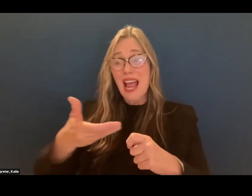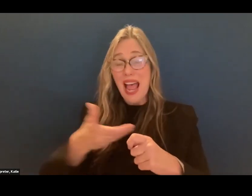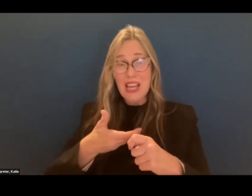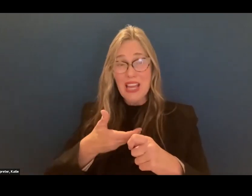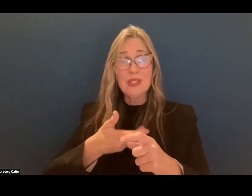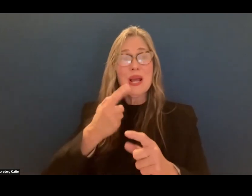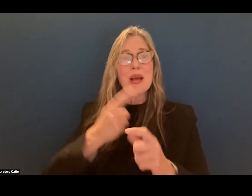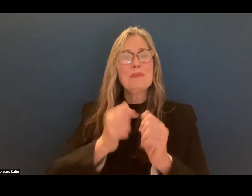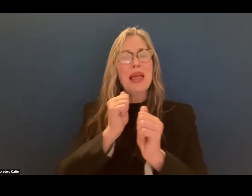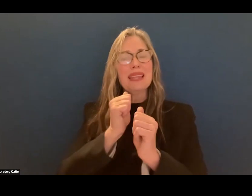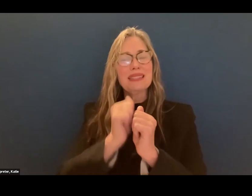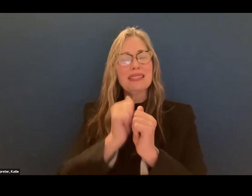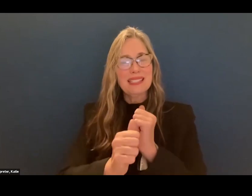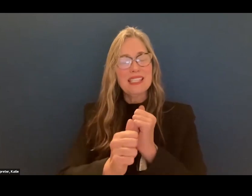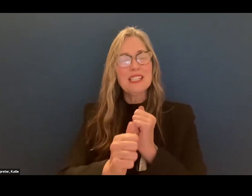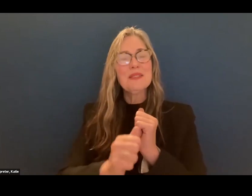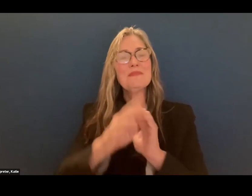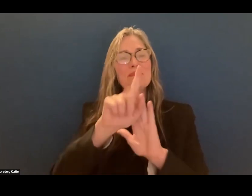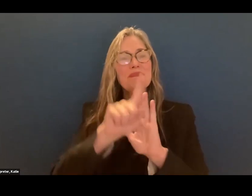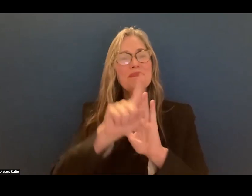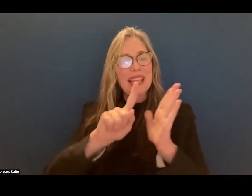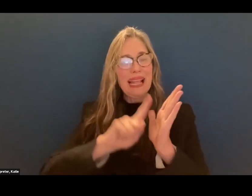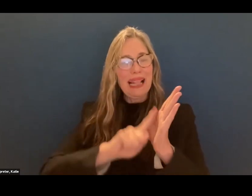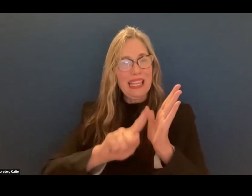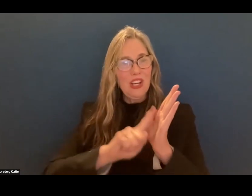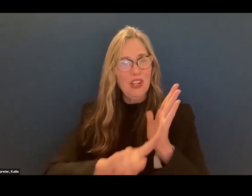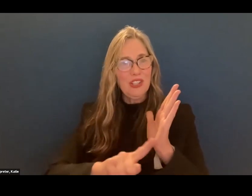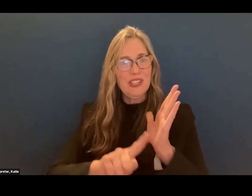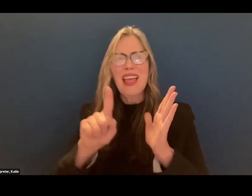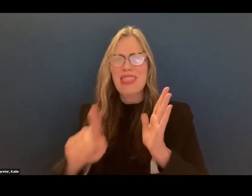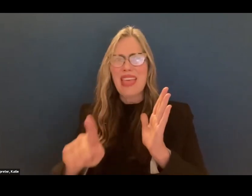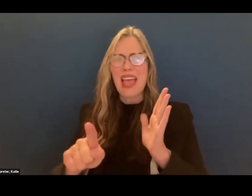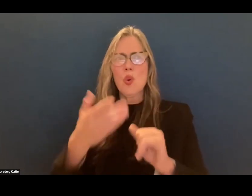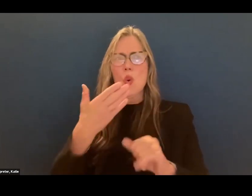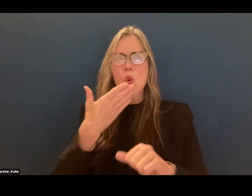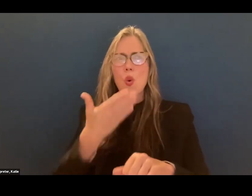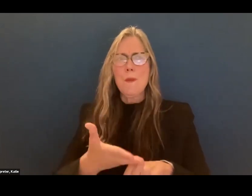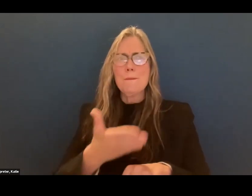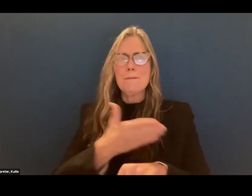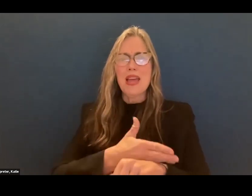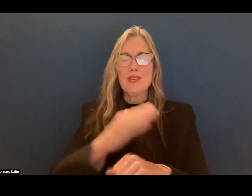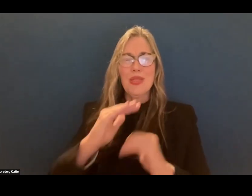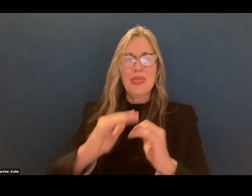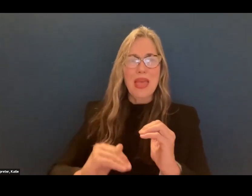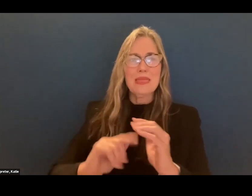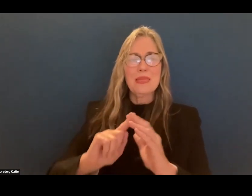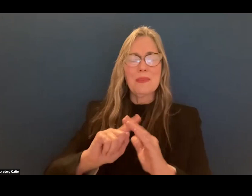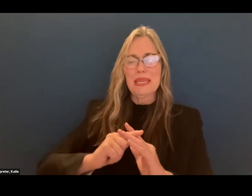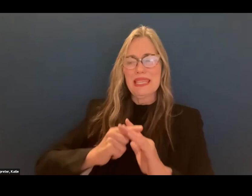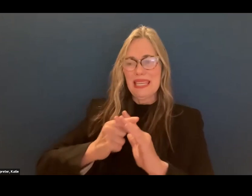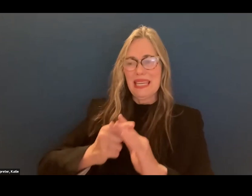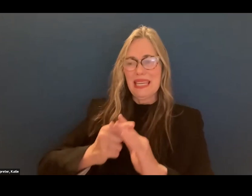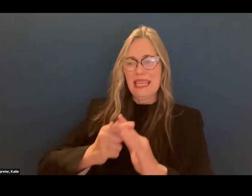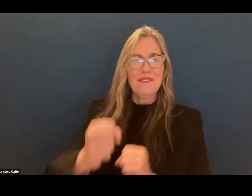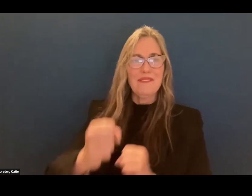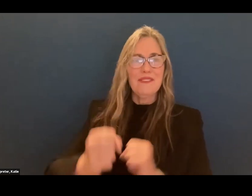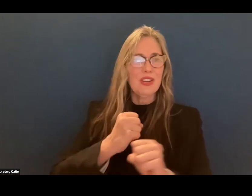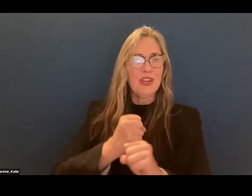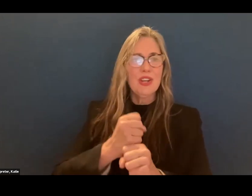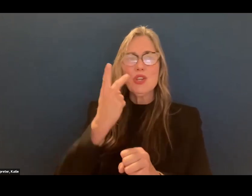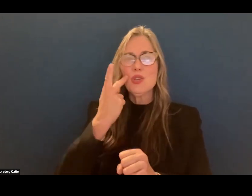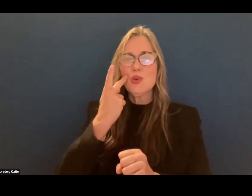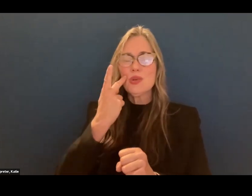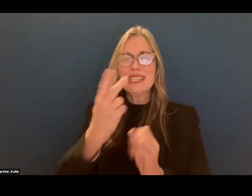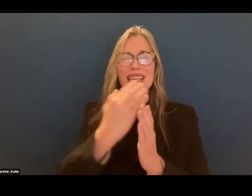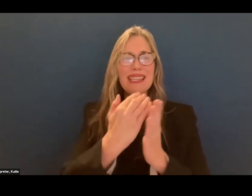That space is looking a lot better for us than it did at the beginning of the school year, but you'll just see these lists keep coming. I was